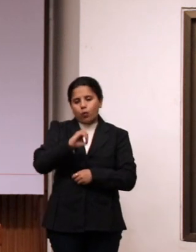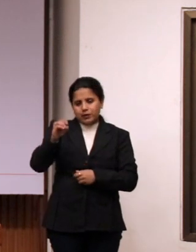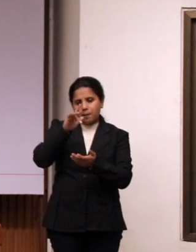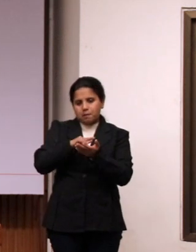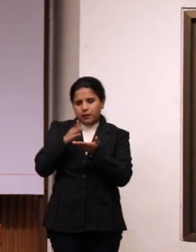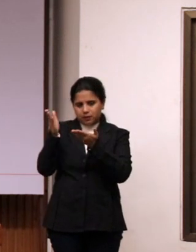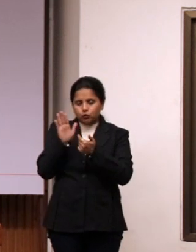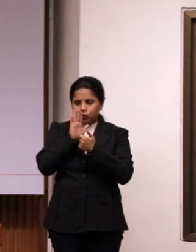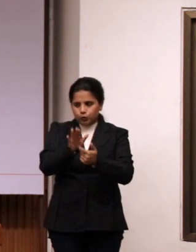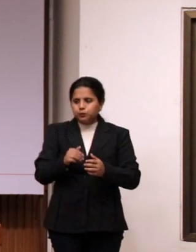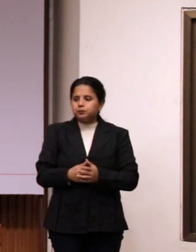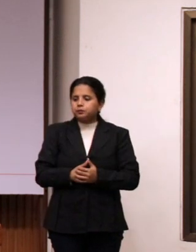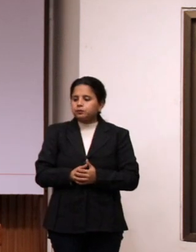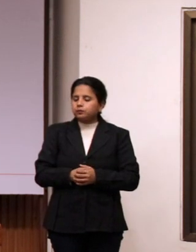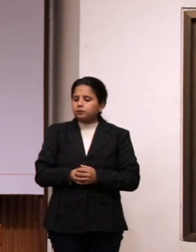And